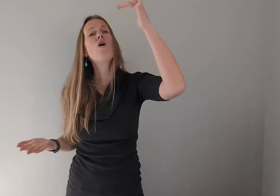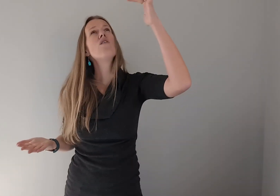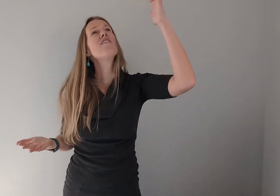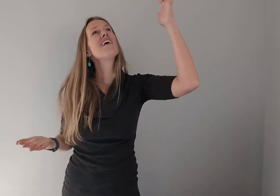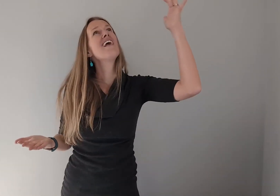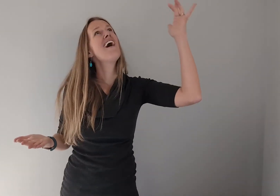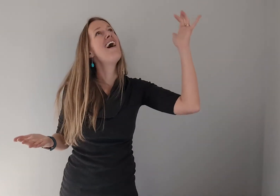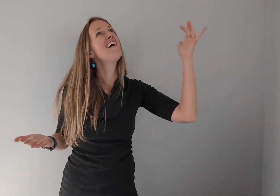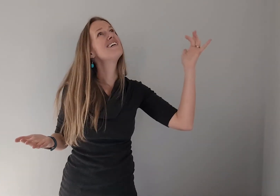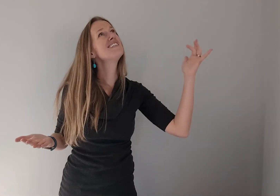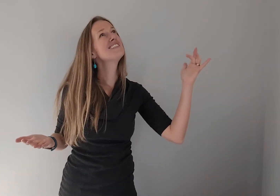glorious